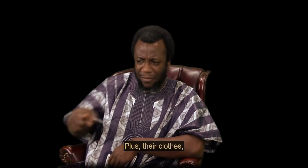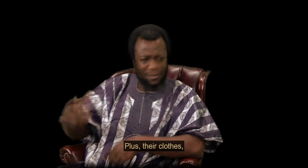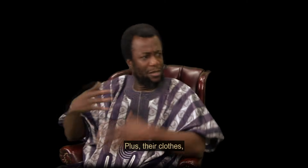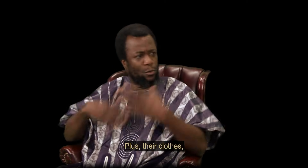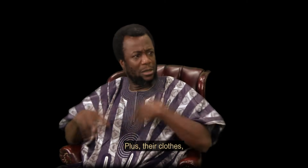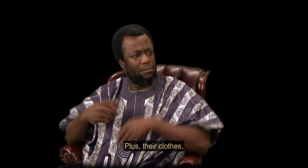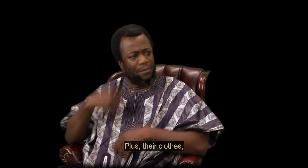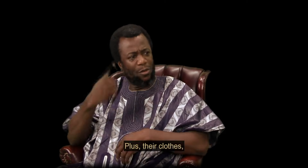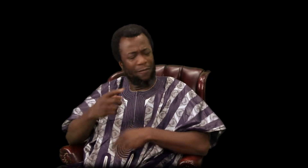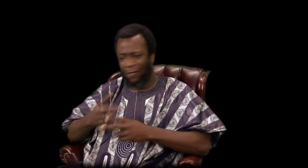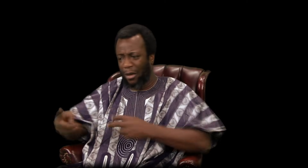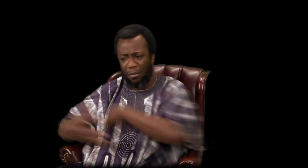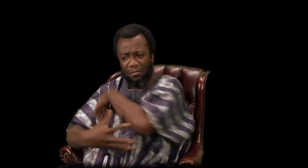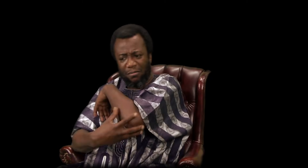Plus the clothes.